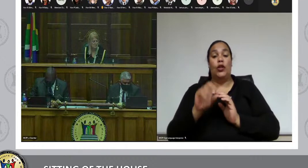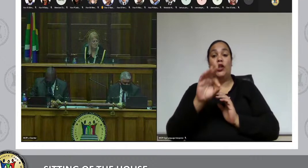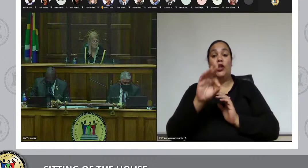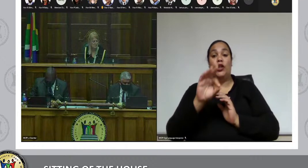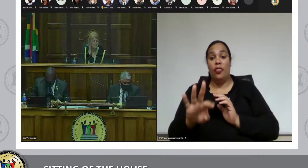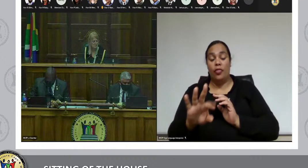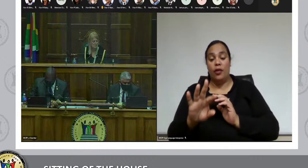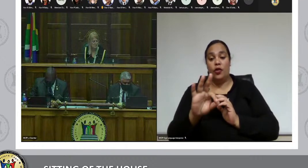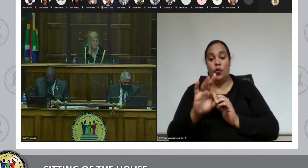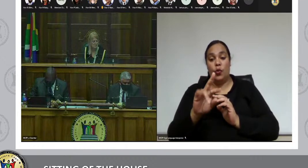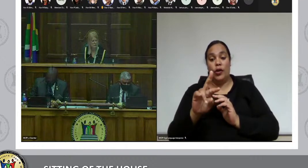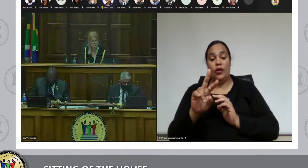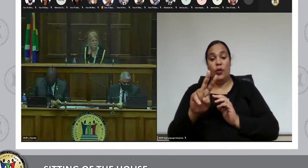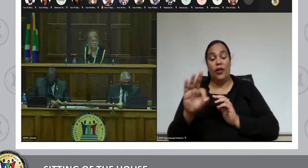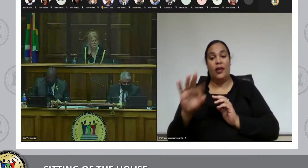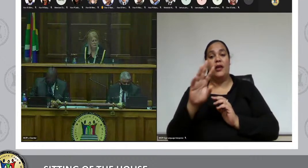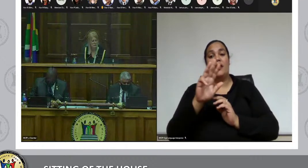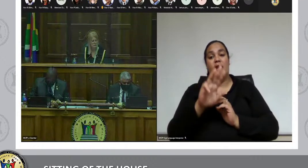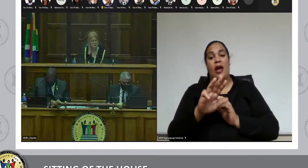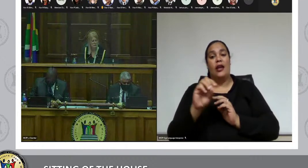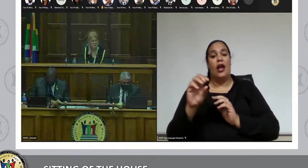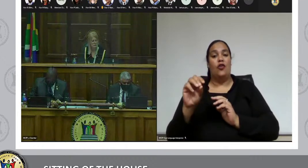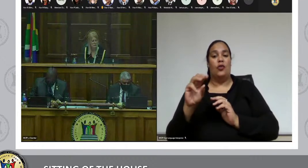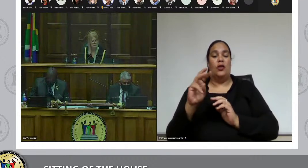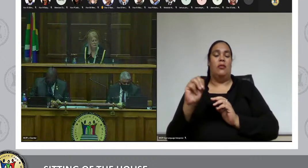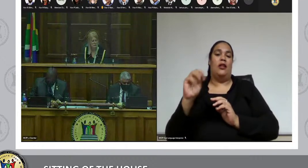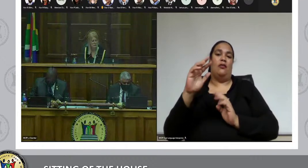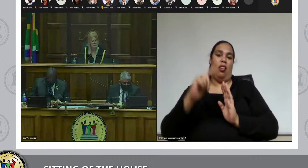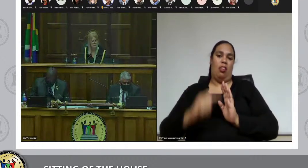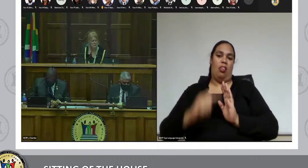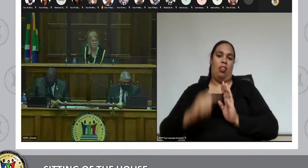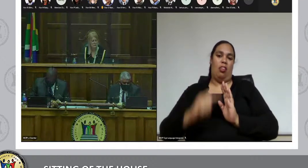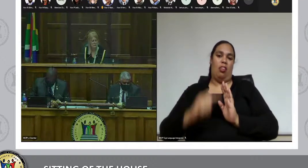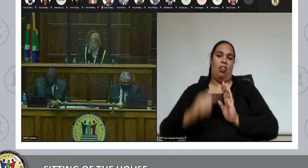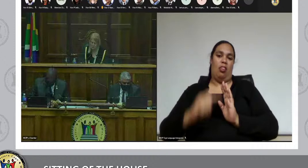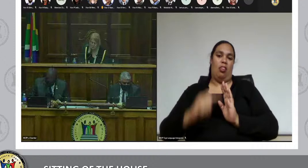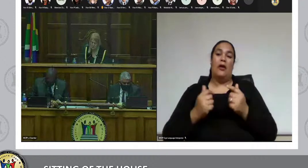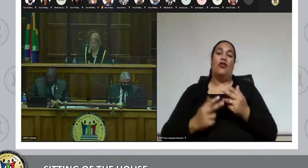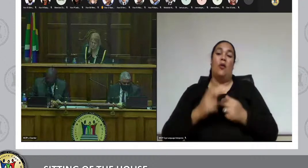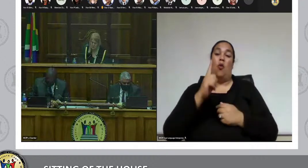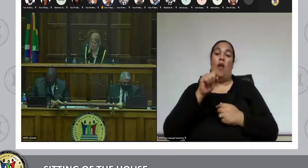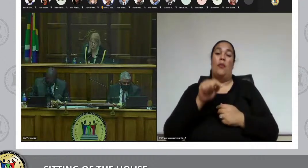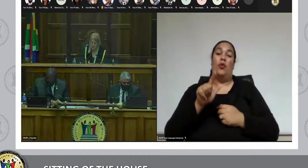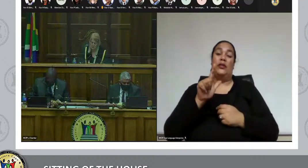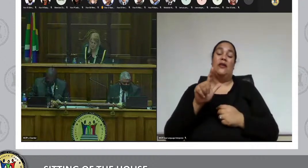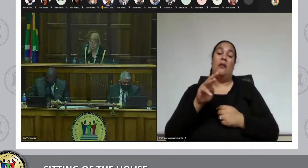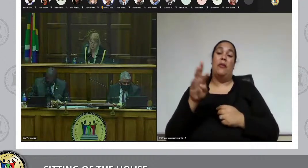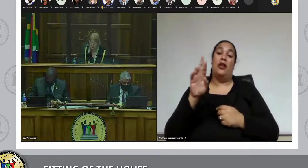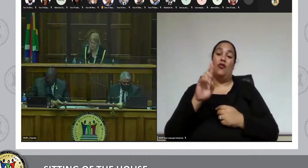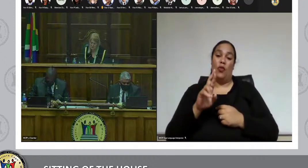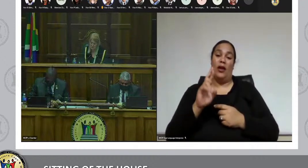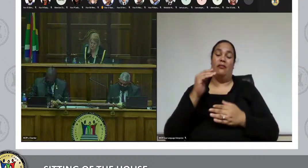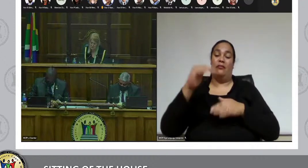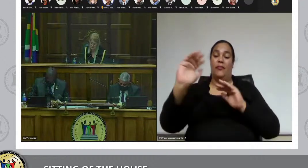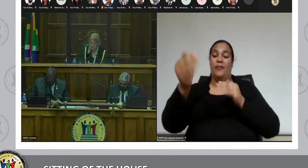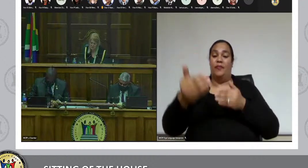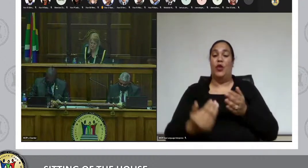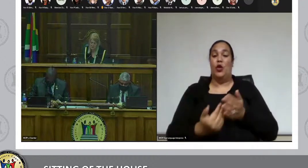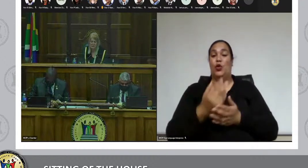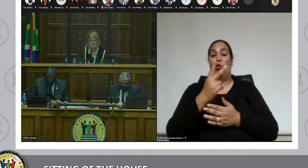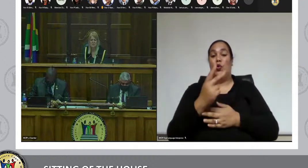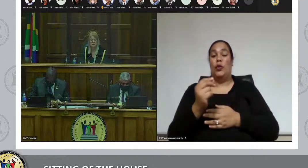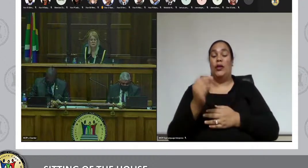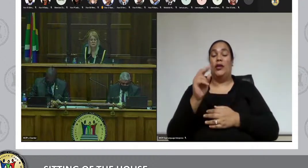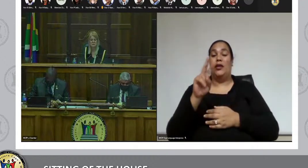2023, 993 million rand less, equating a total budget cut of 1.7 billion rand over the new